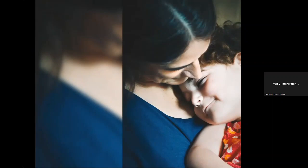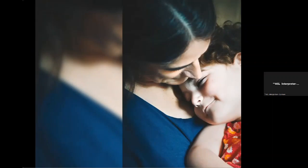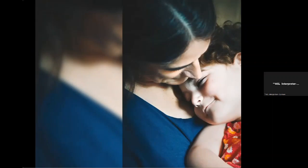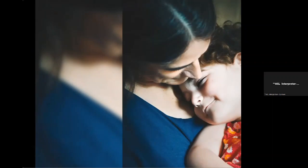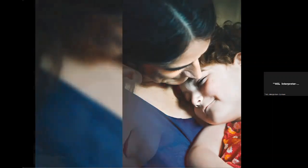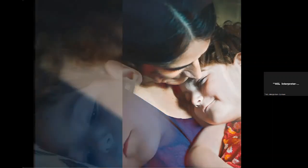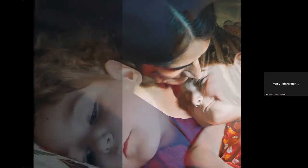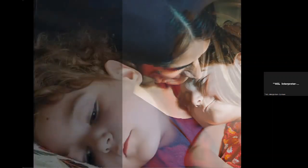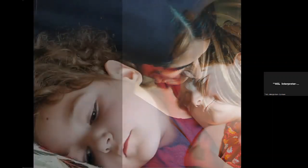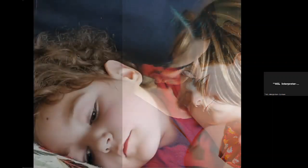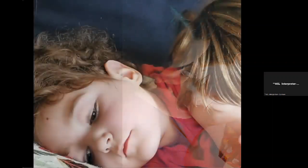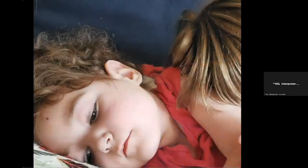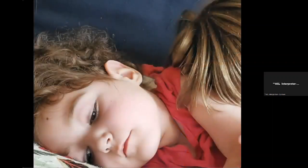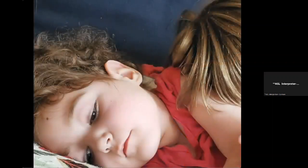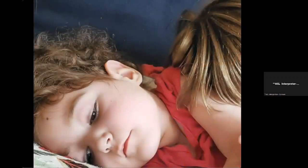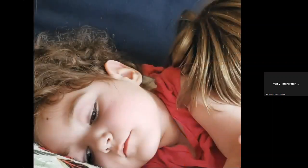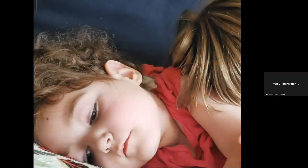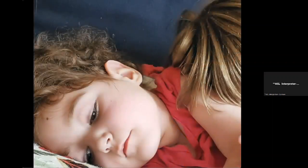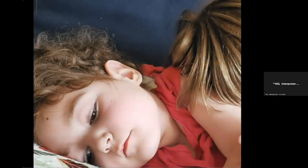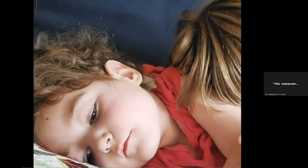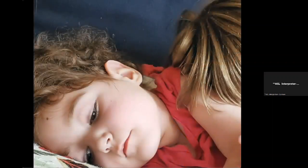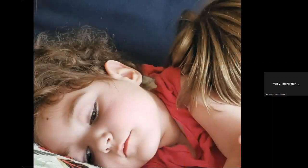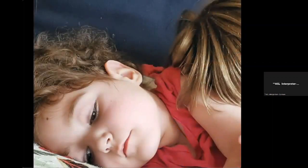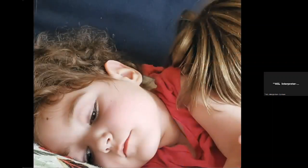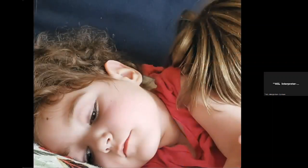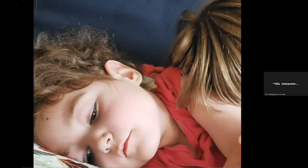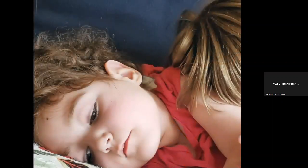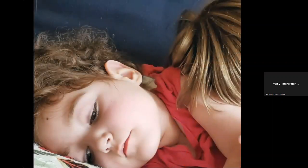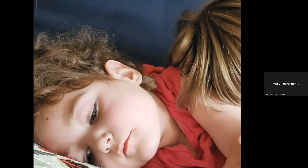silly talking to her. I used to go,